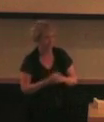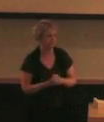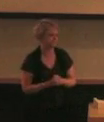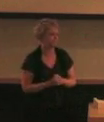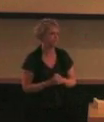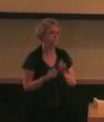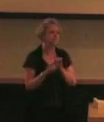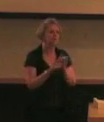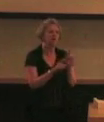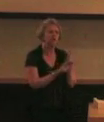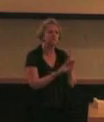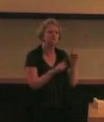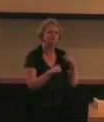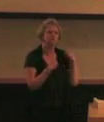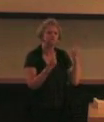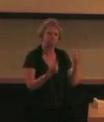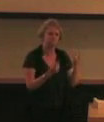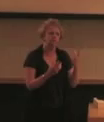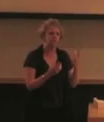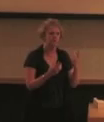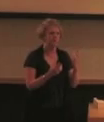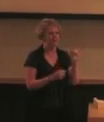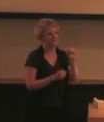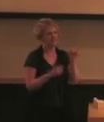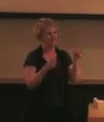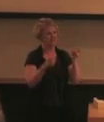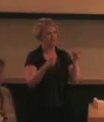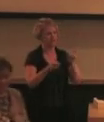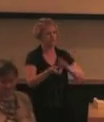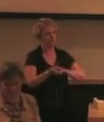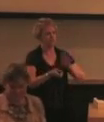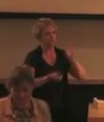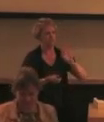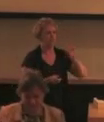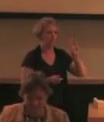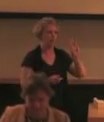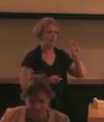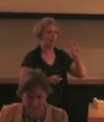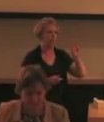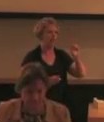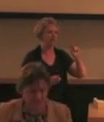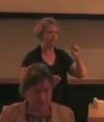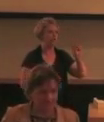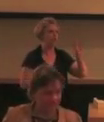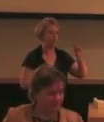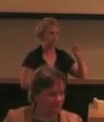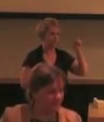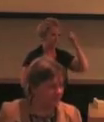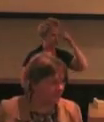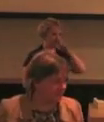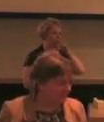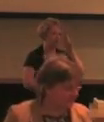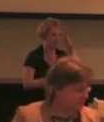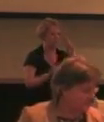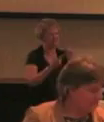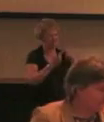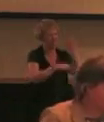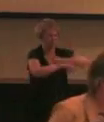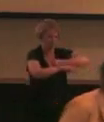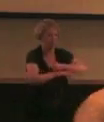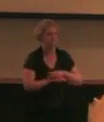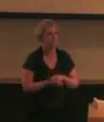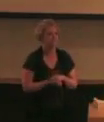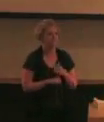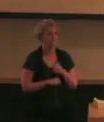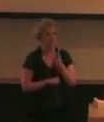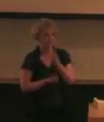I have also been an infection control nurse at Worcester State Hospital for about 3.5 years up until that closed. So I was actually